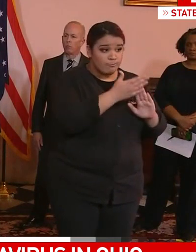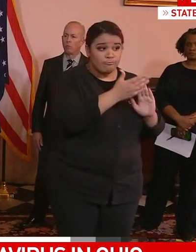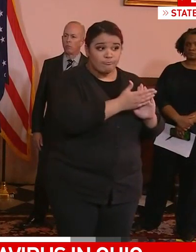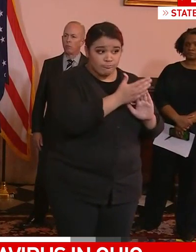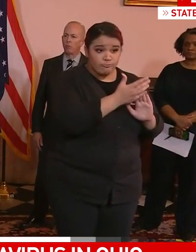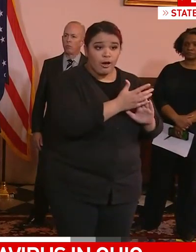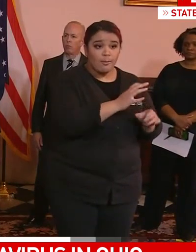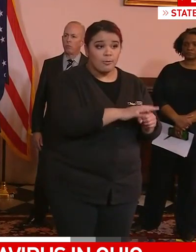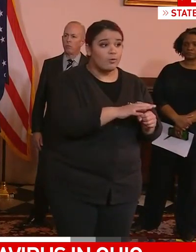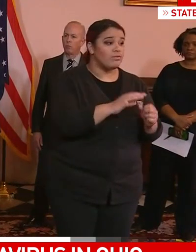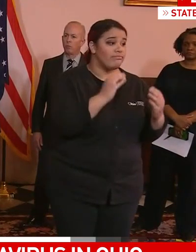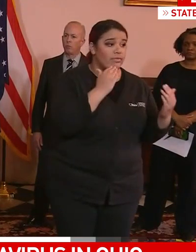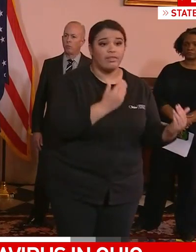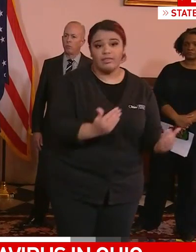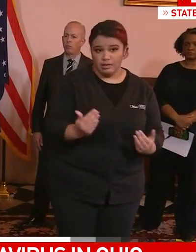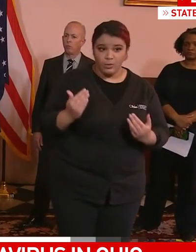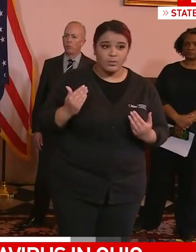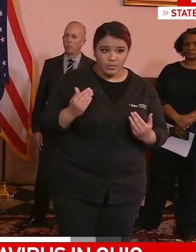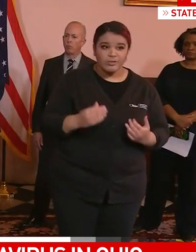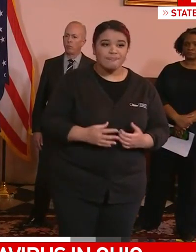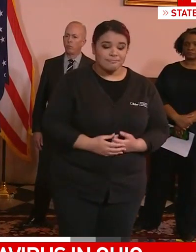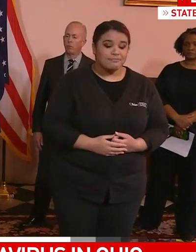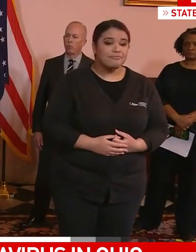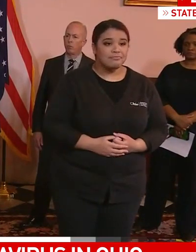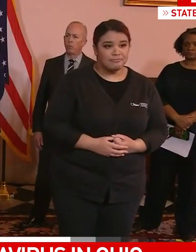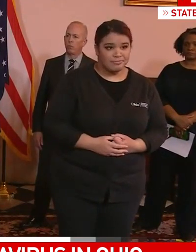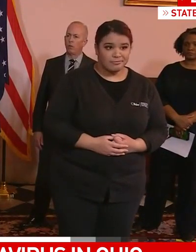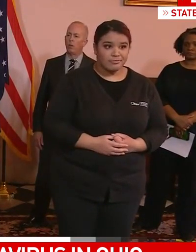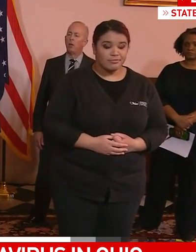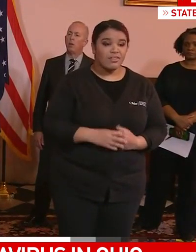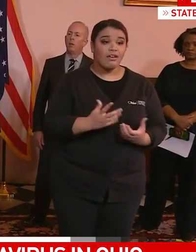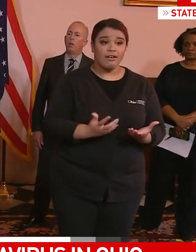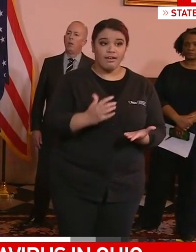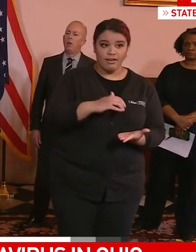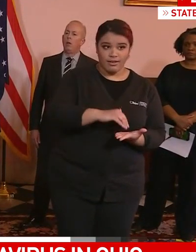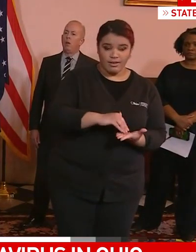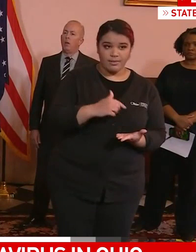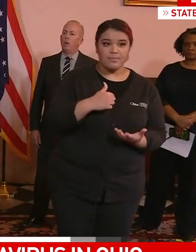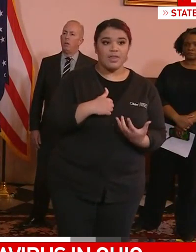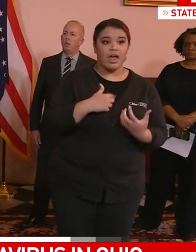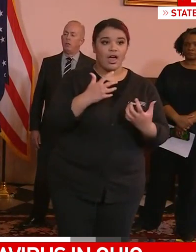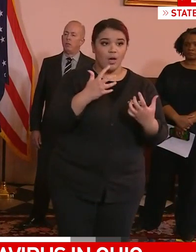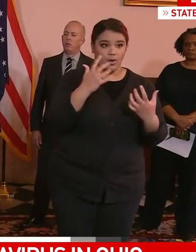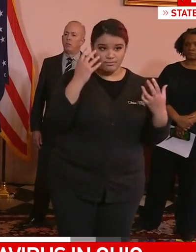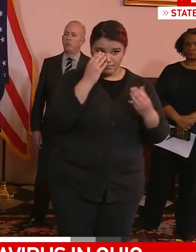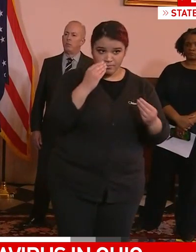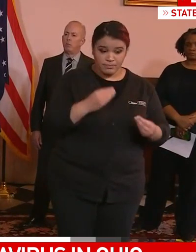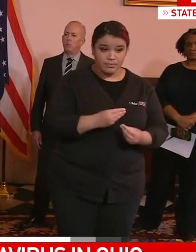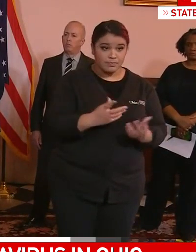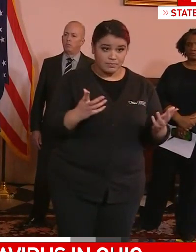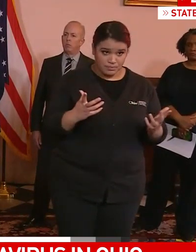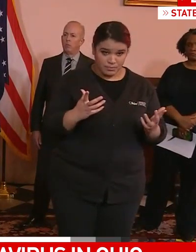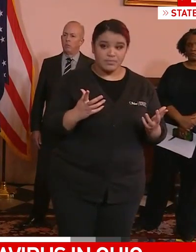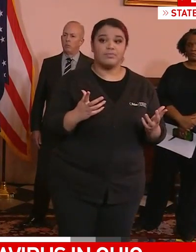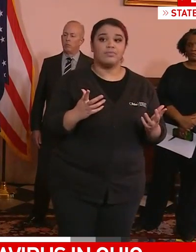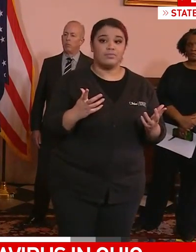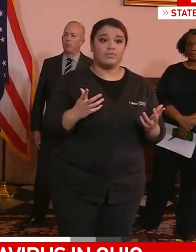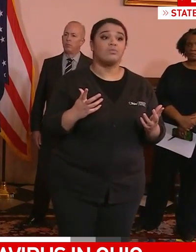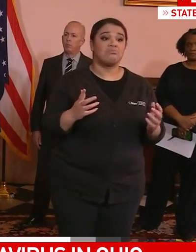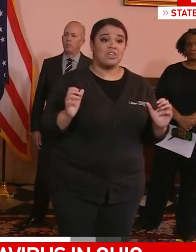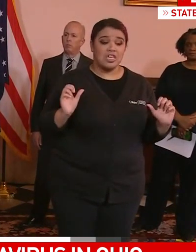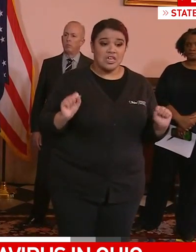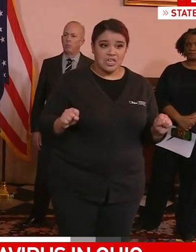Let me again just reiterate, we are open certainly for